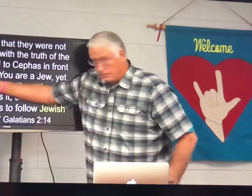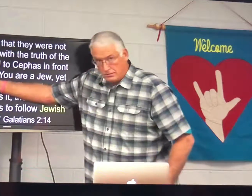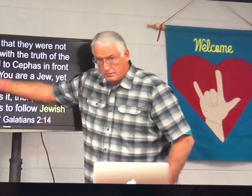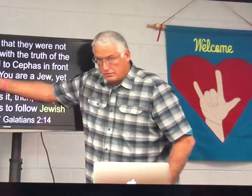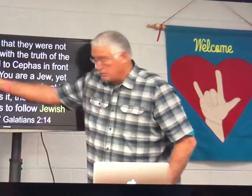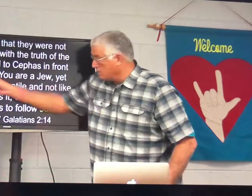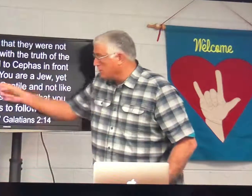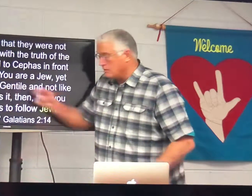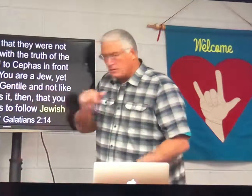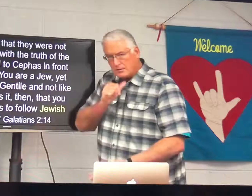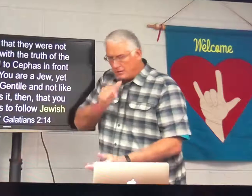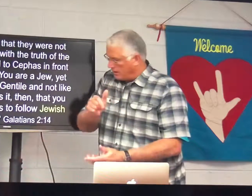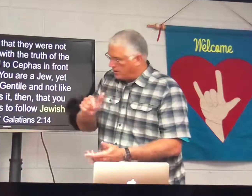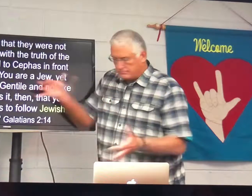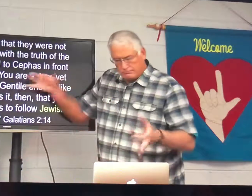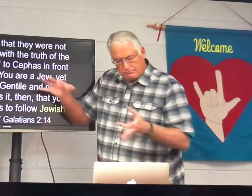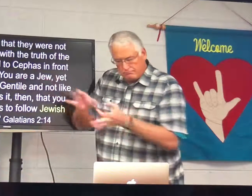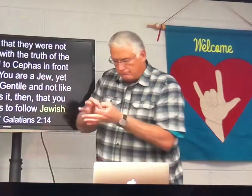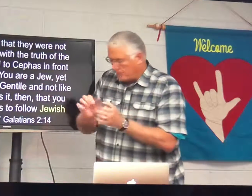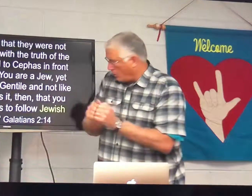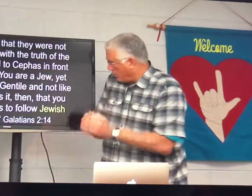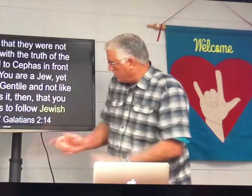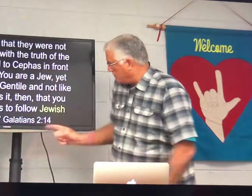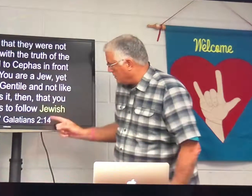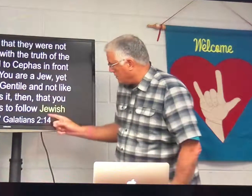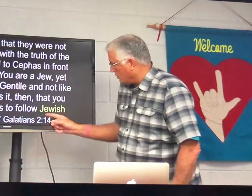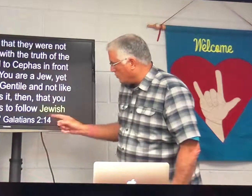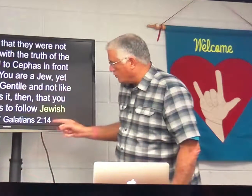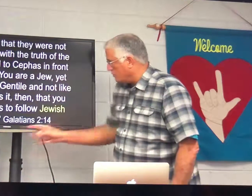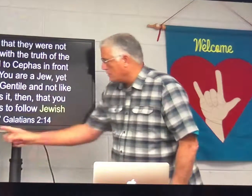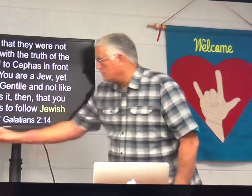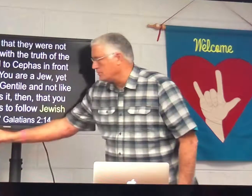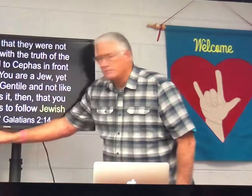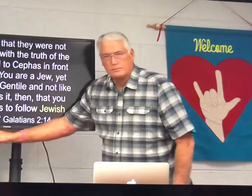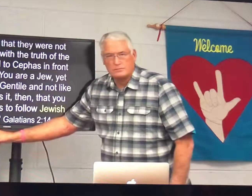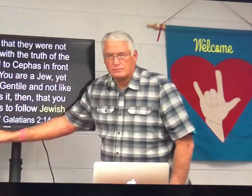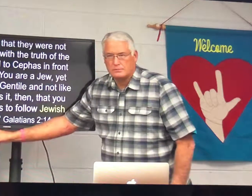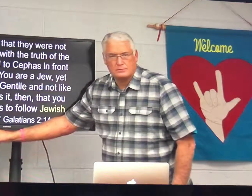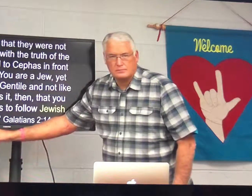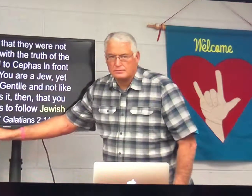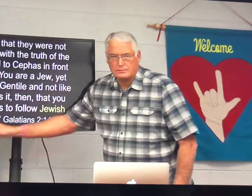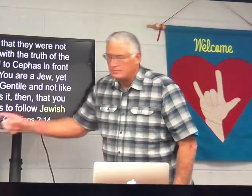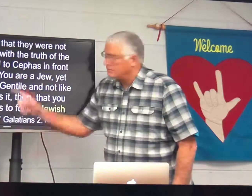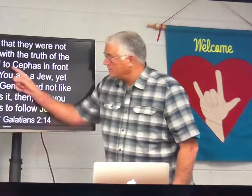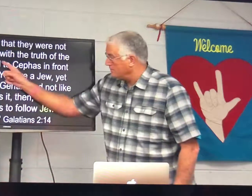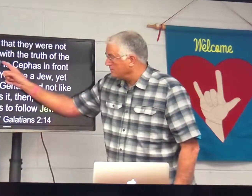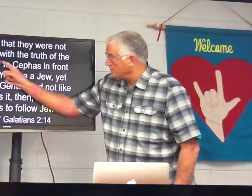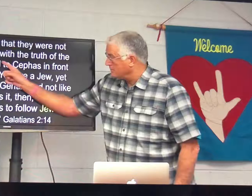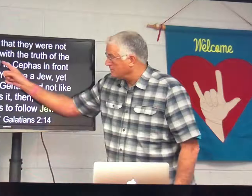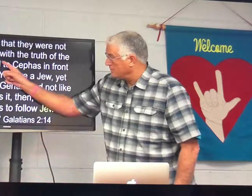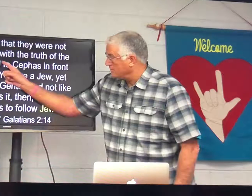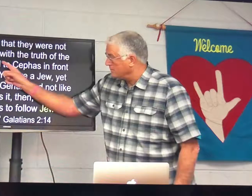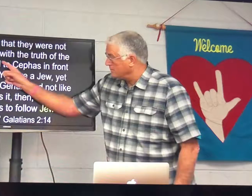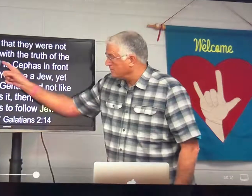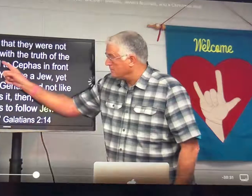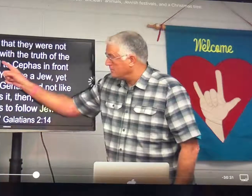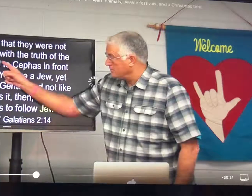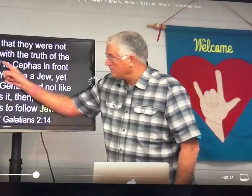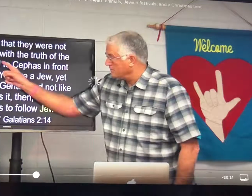2 up and 2 down. Well, almost anywhere you look, it has been an issue for Alex Cobb, as